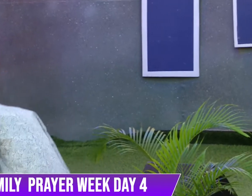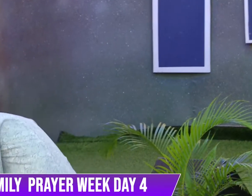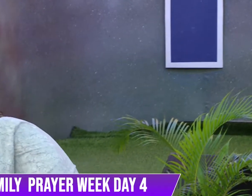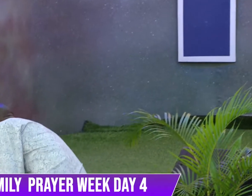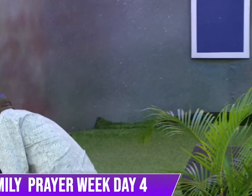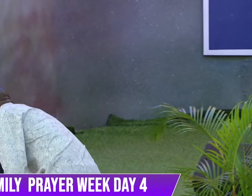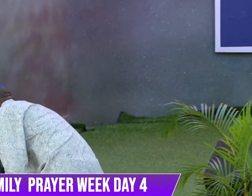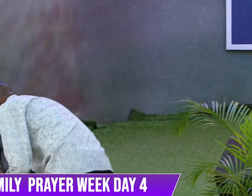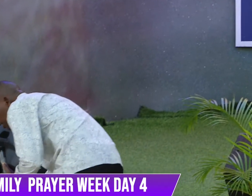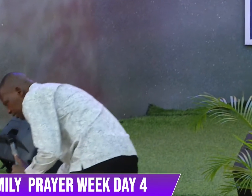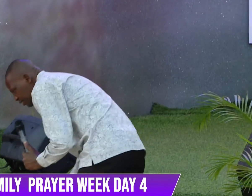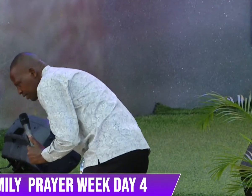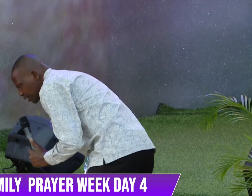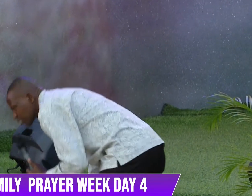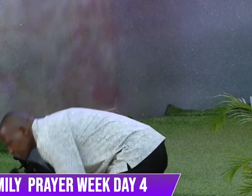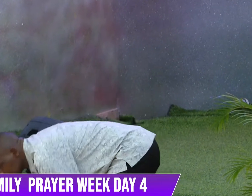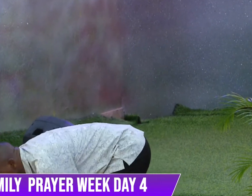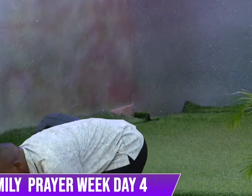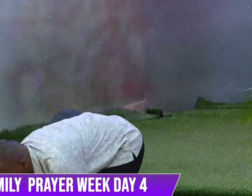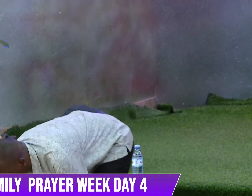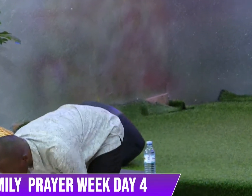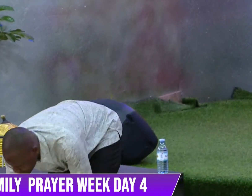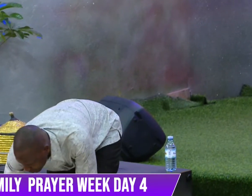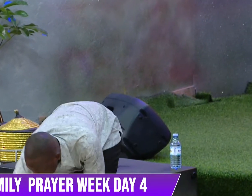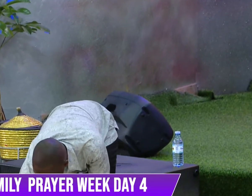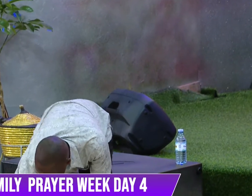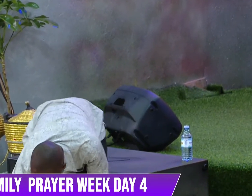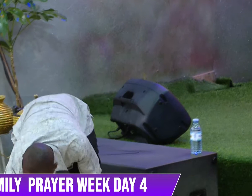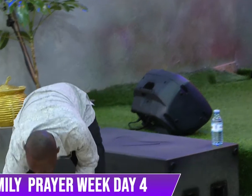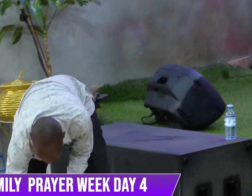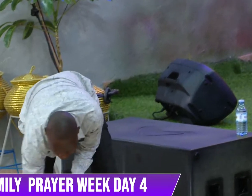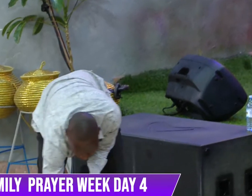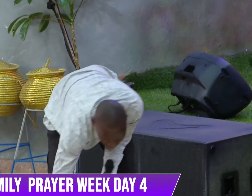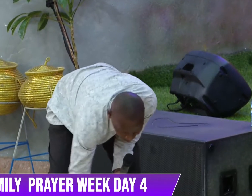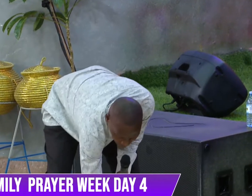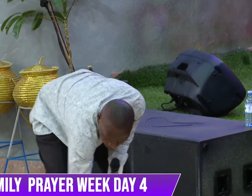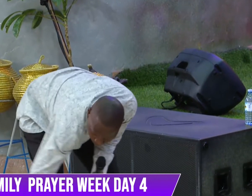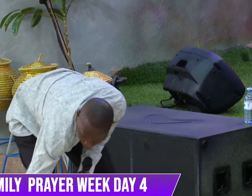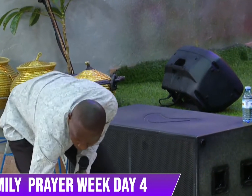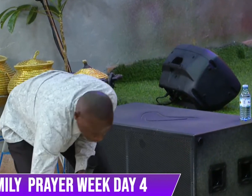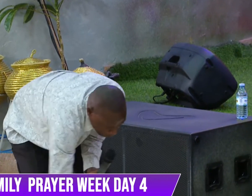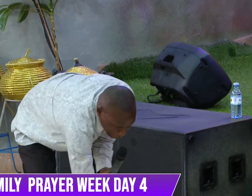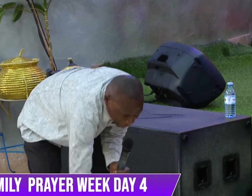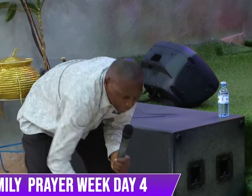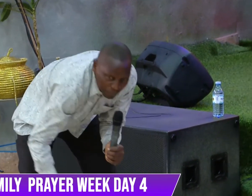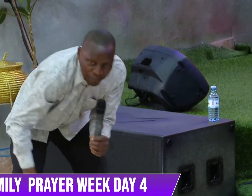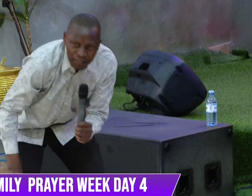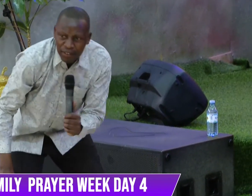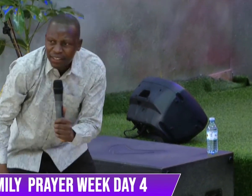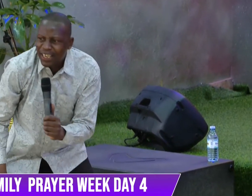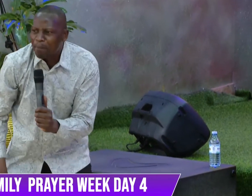before the boss. She comes and bends, and then she starts mopping, cleaning as she's